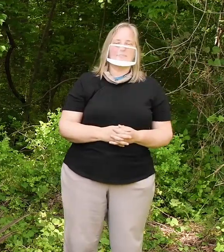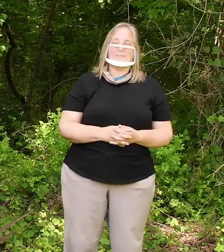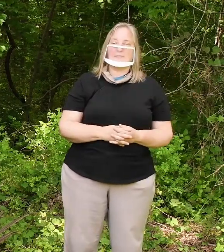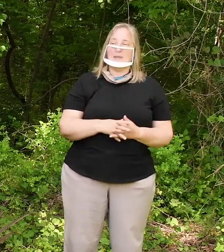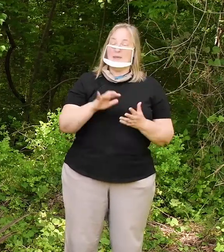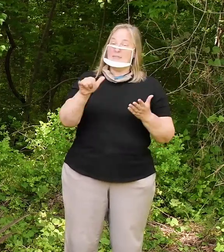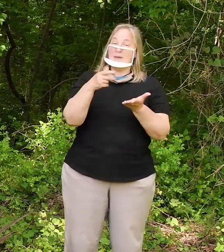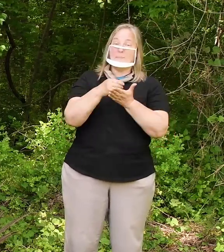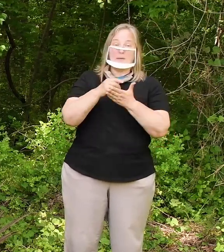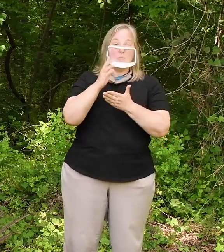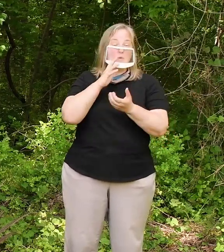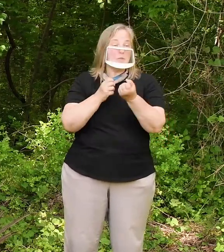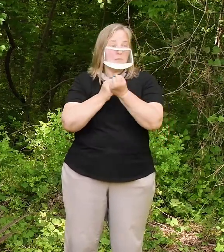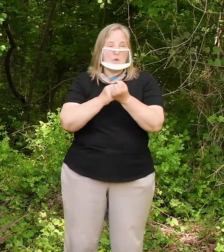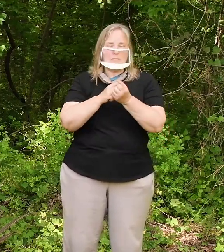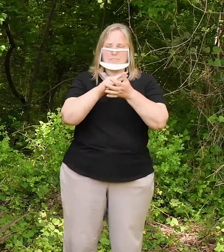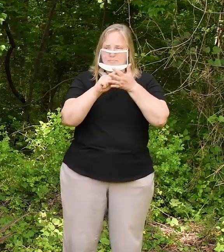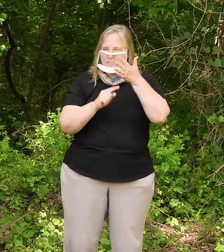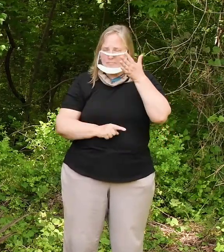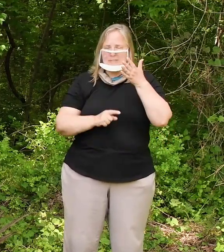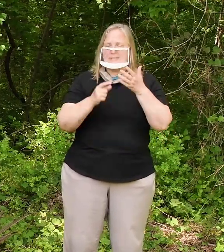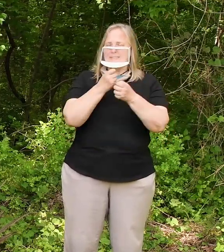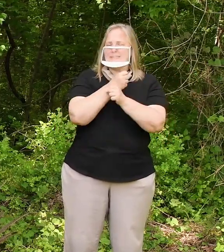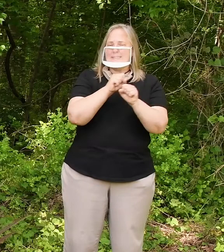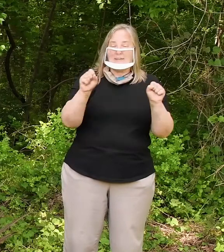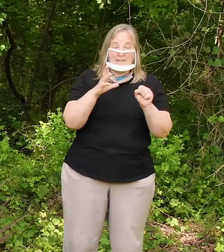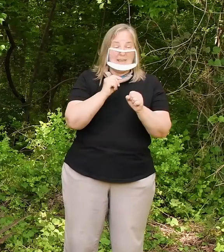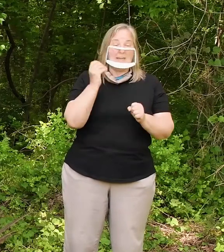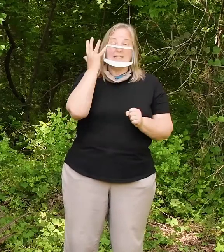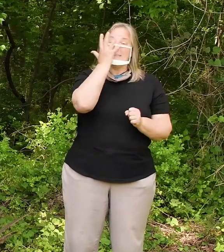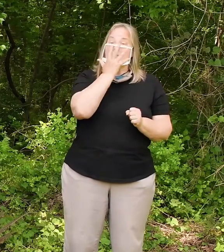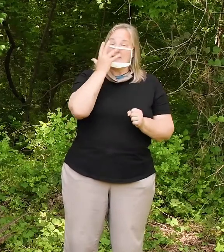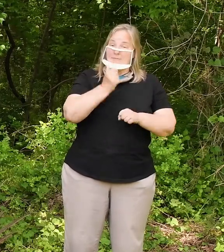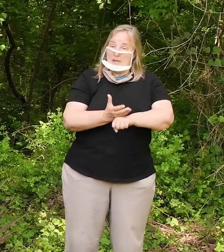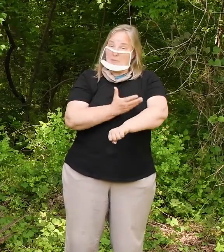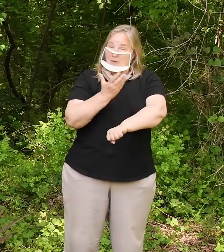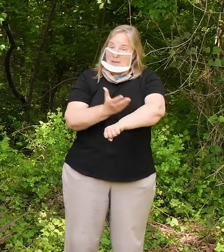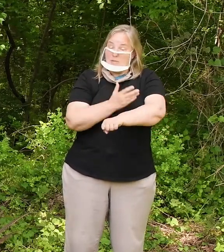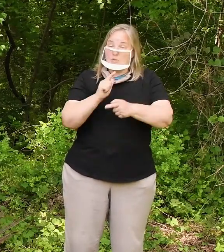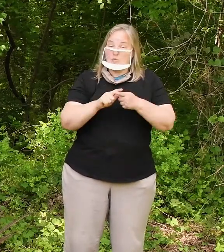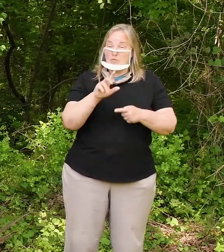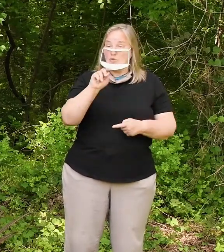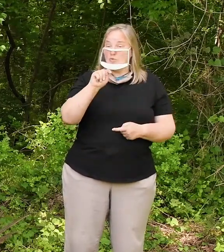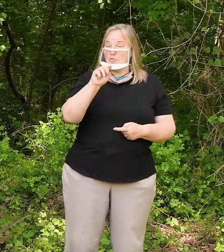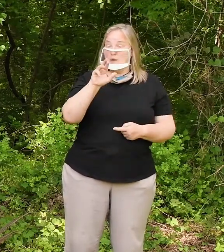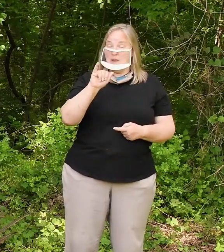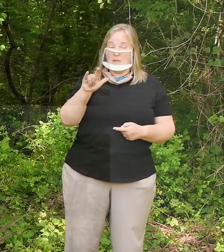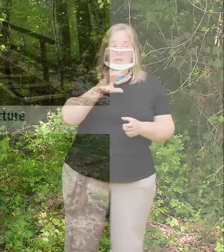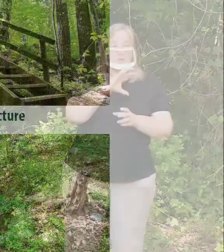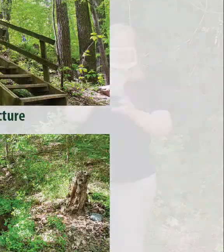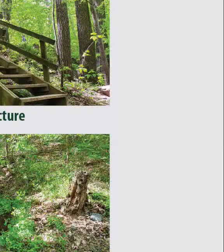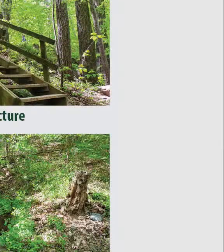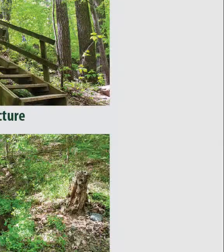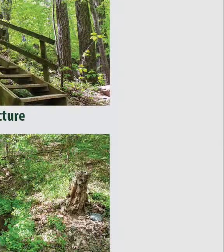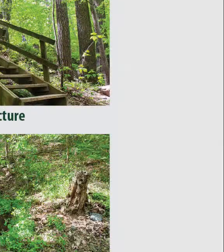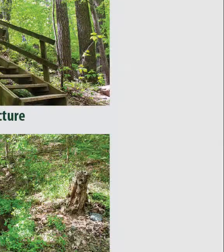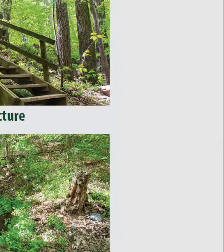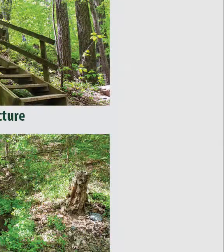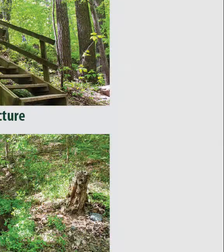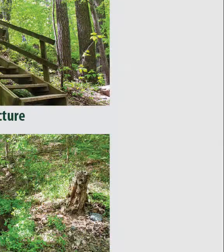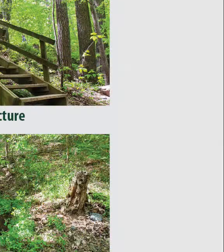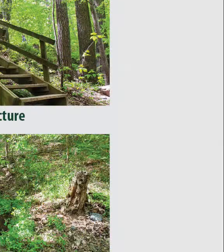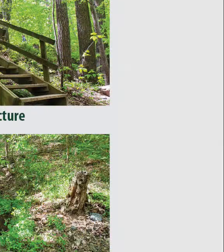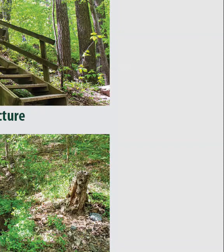This funding will support a variety of safety and aesthetic upgrades to our trail, including replacement